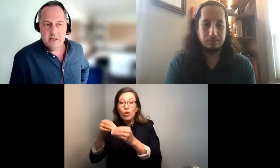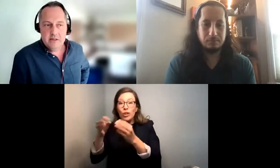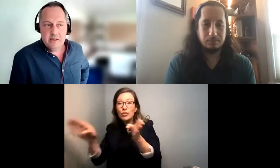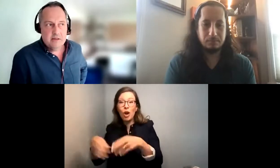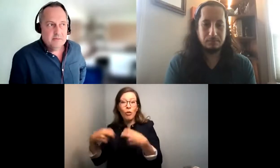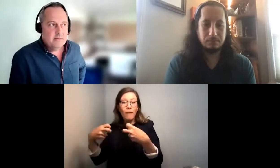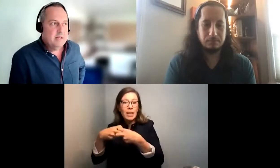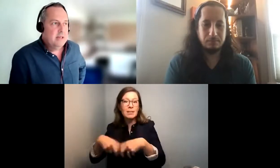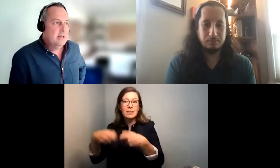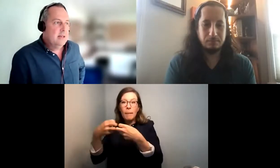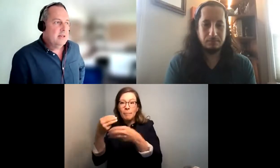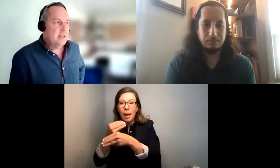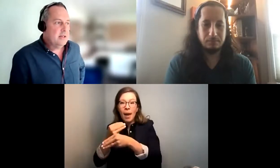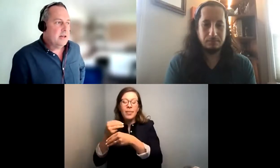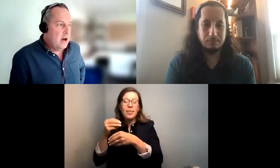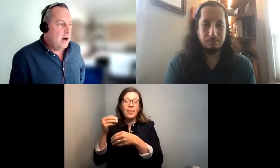kids